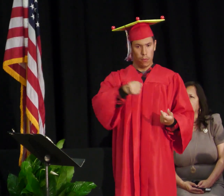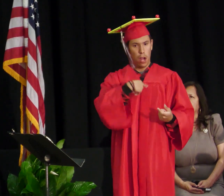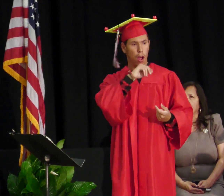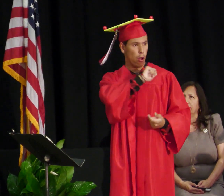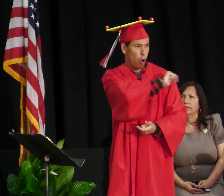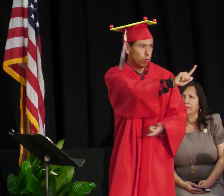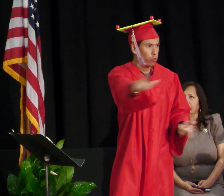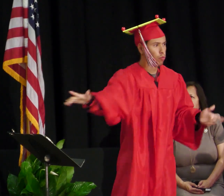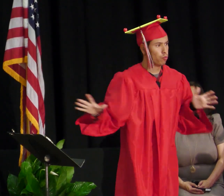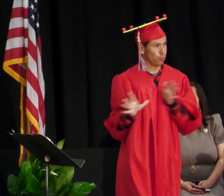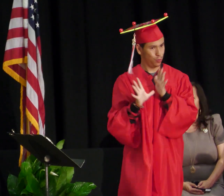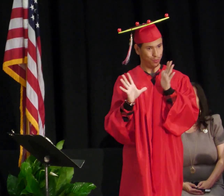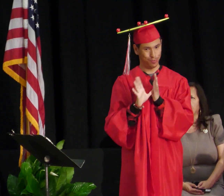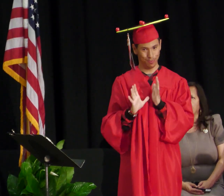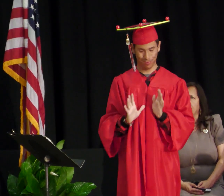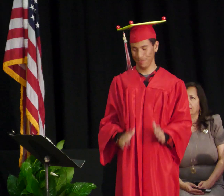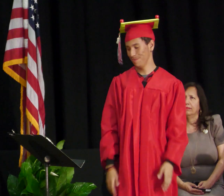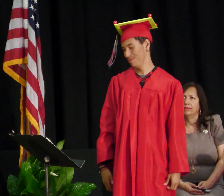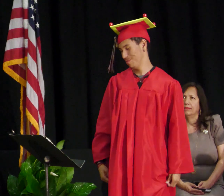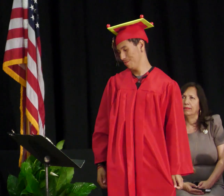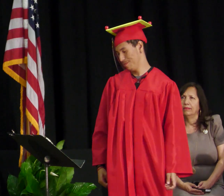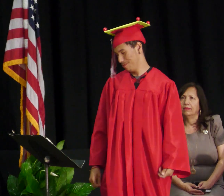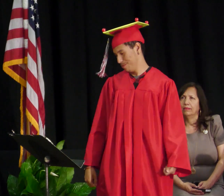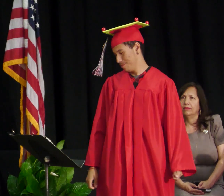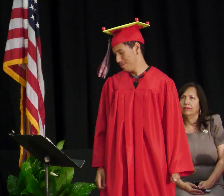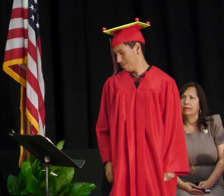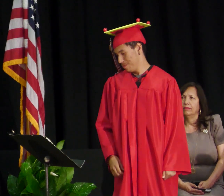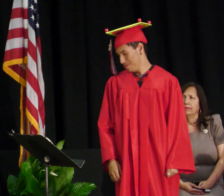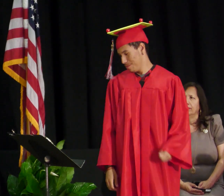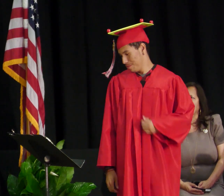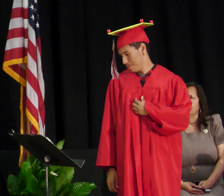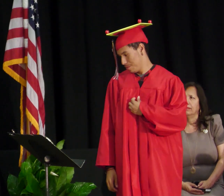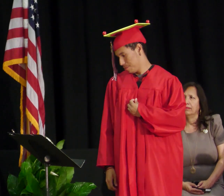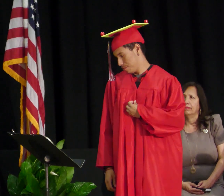amazing for me and the other seniors, too.